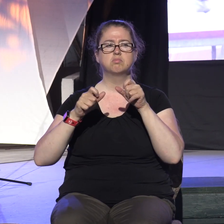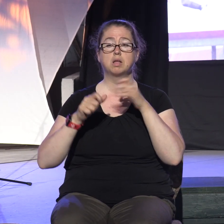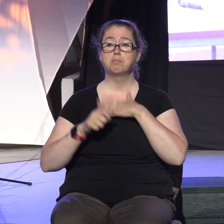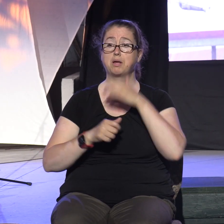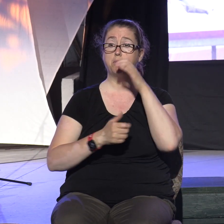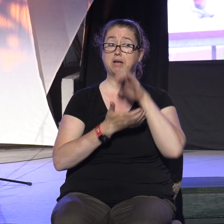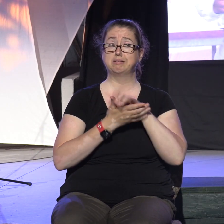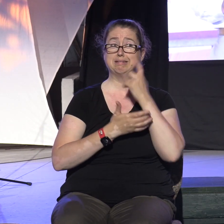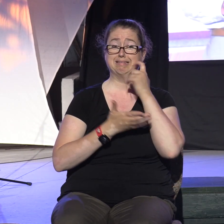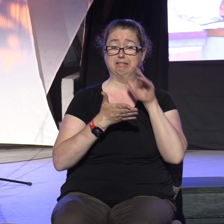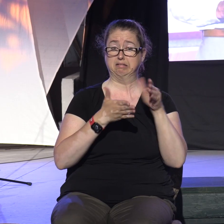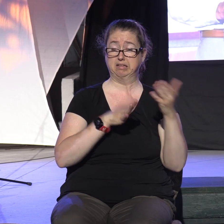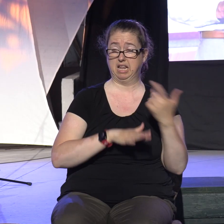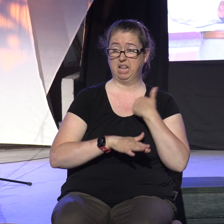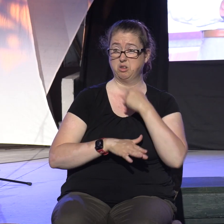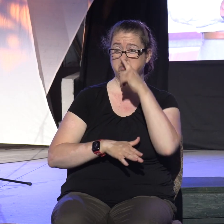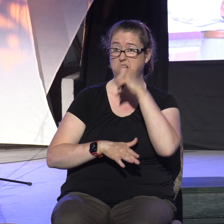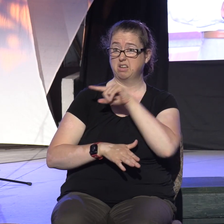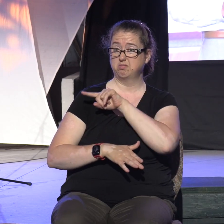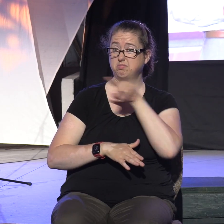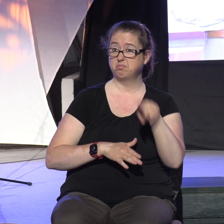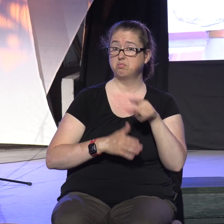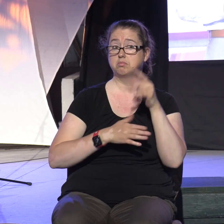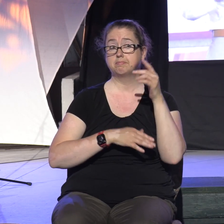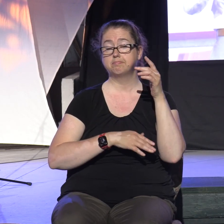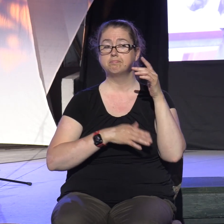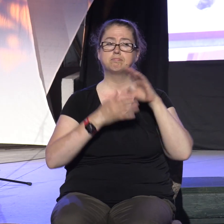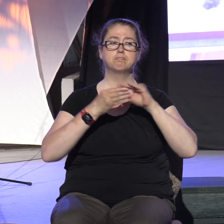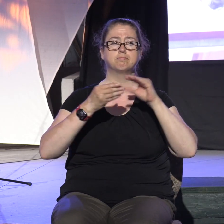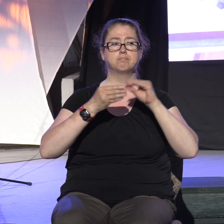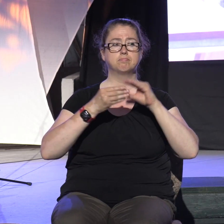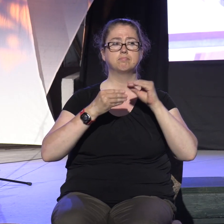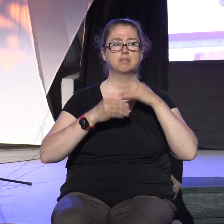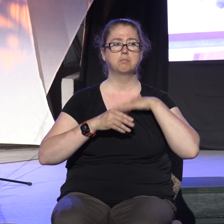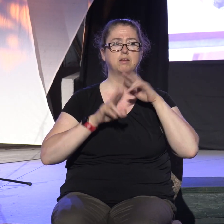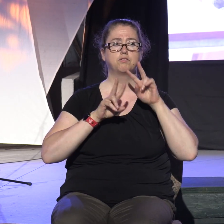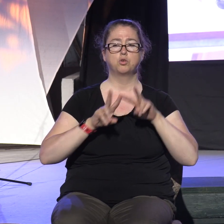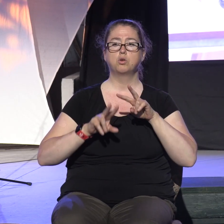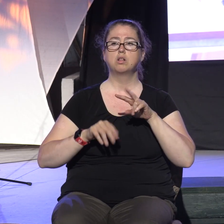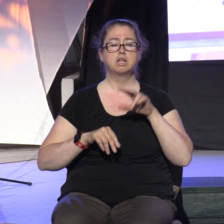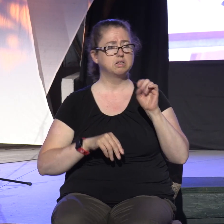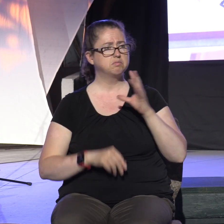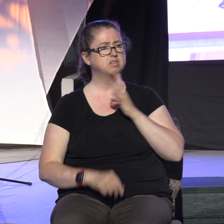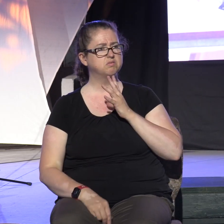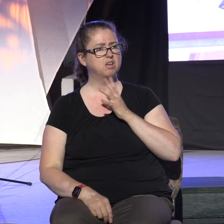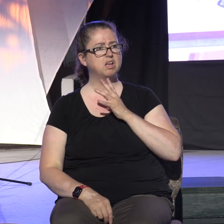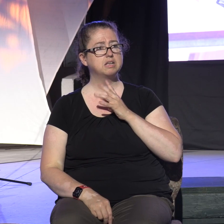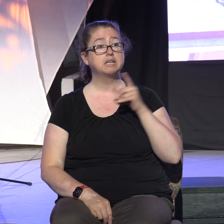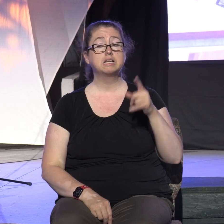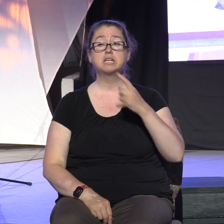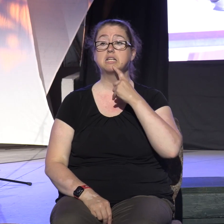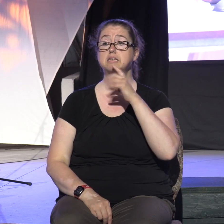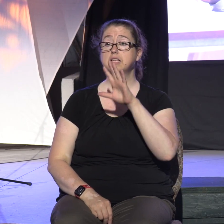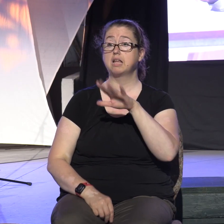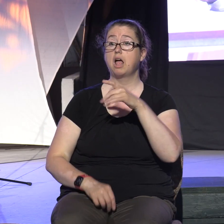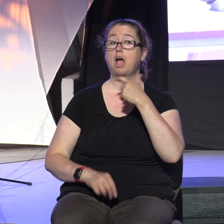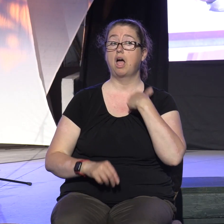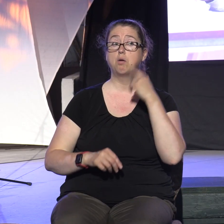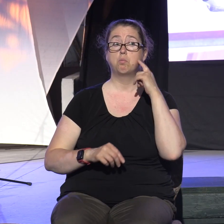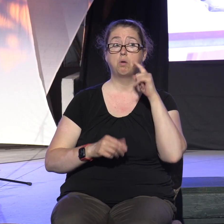compensated handsomely. Well, I didn't think much of that, until we had arranged a time for me to